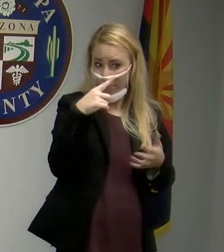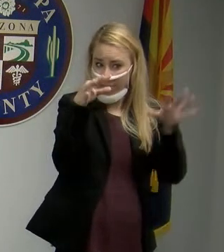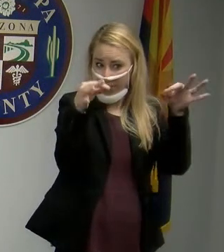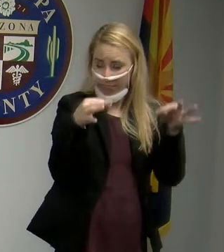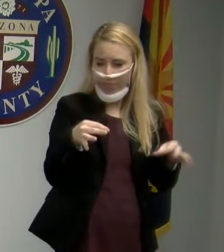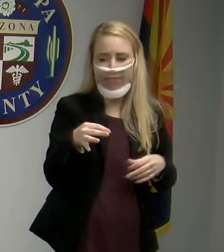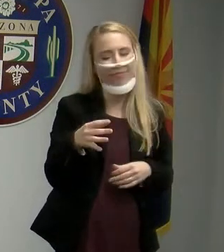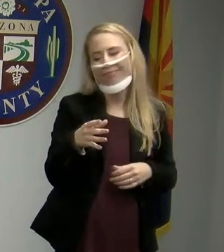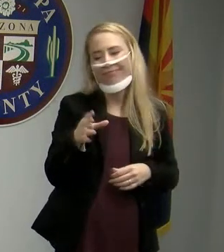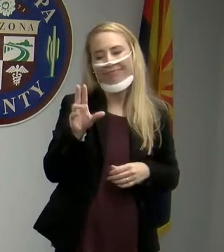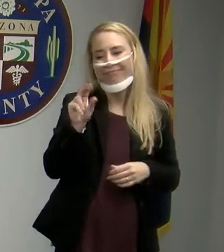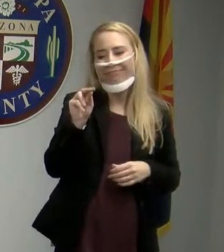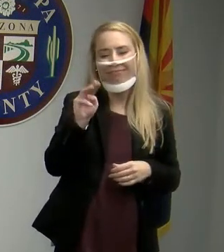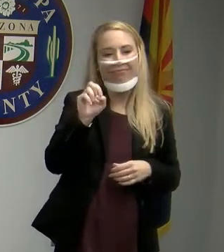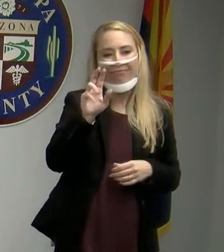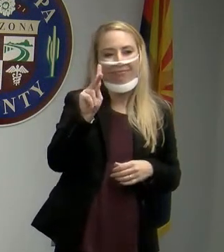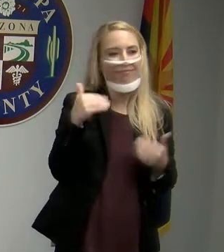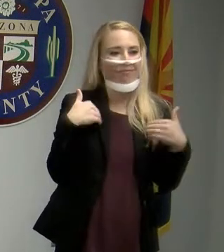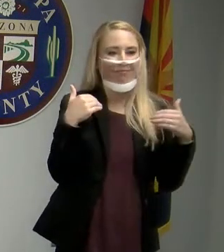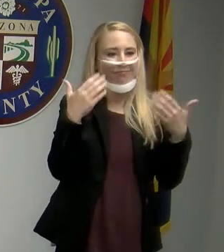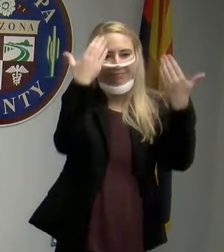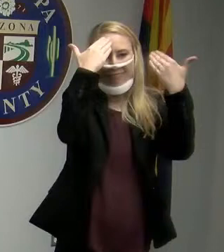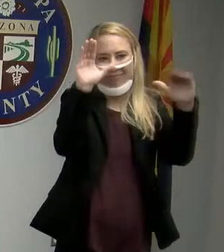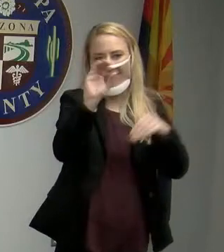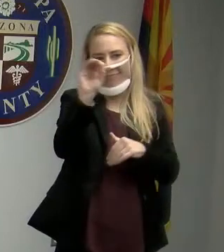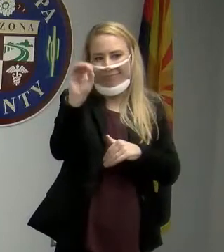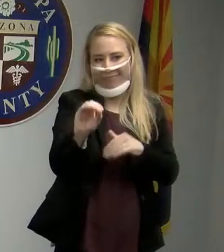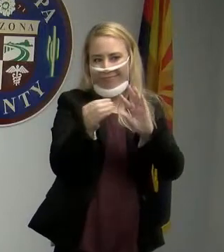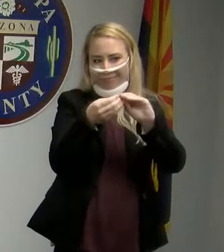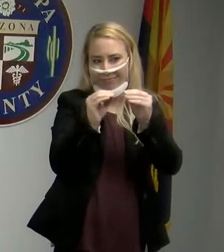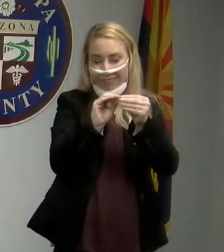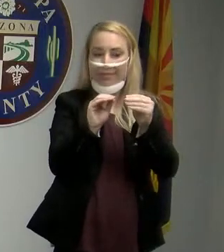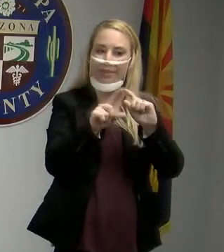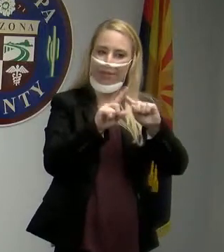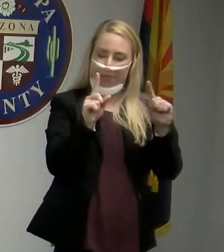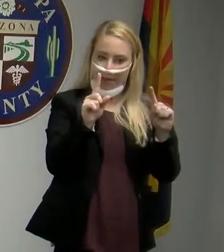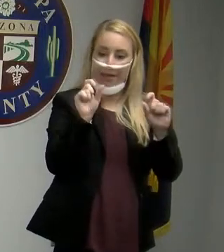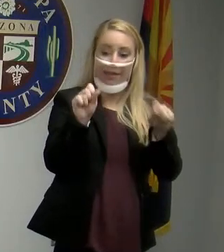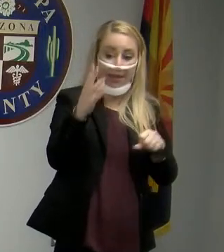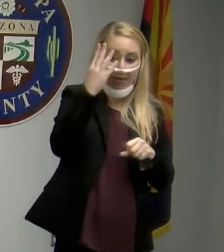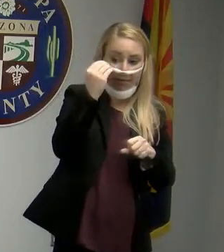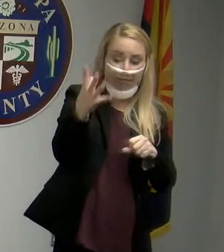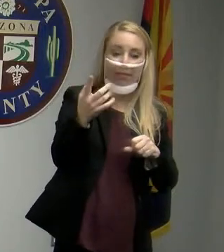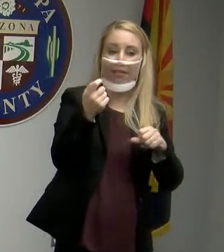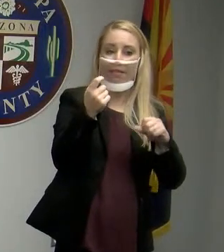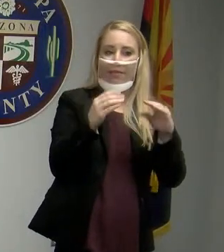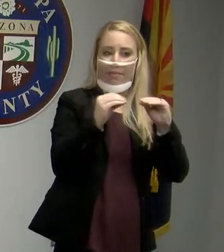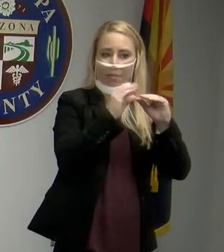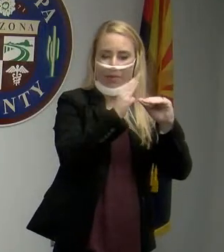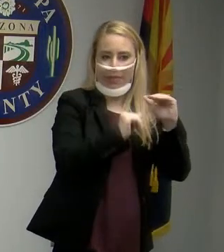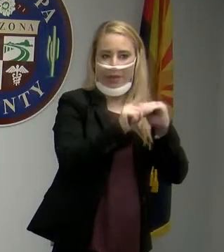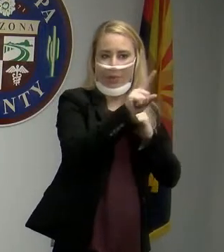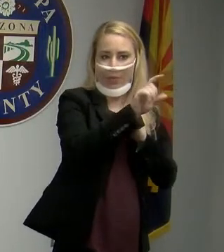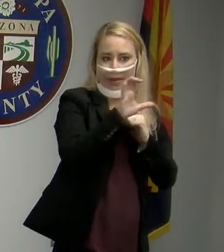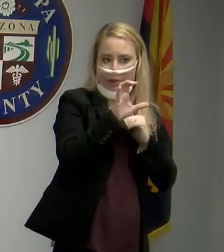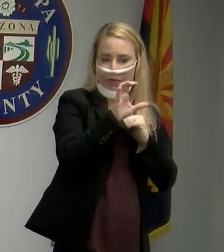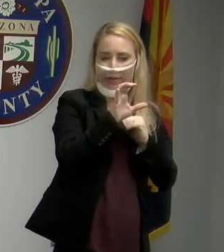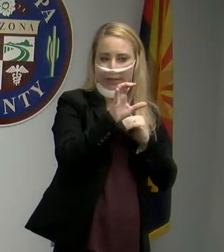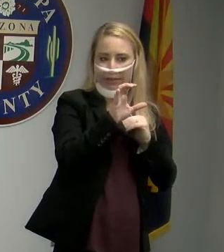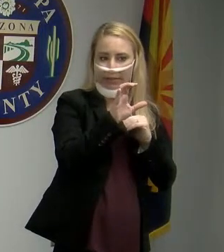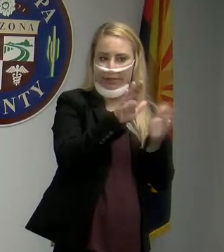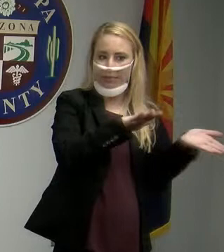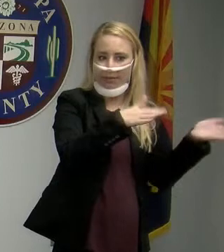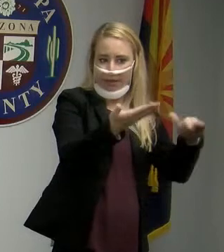I don't have a percentage, Mark, but I can tell you it is little more than 100 cases that have been considered